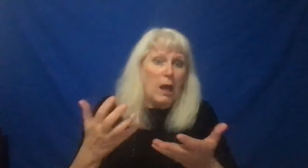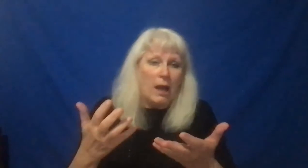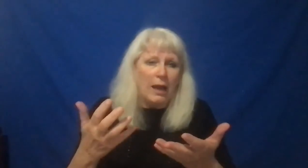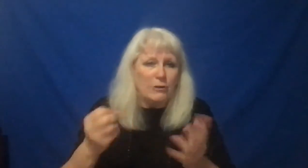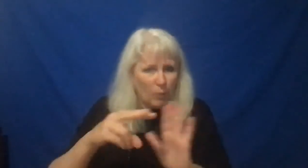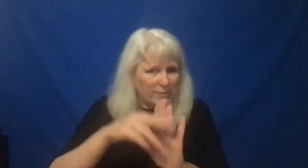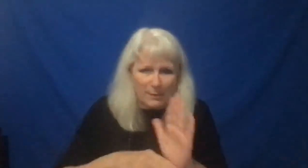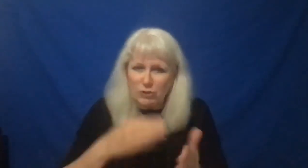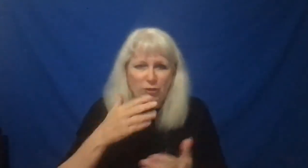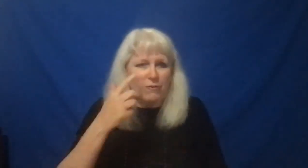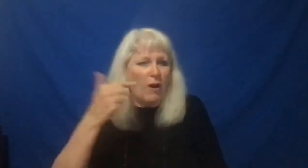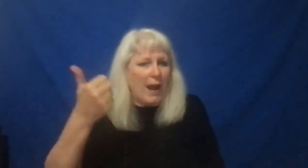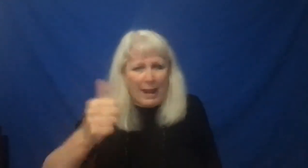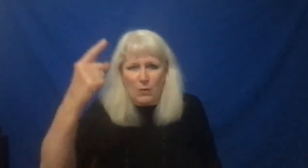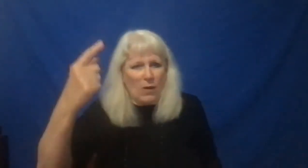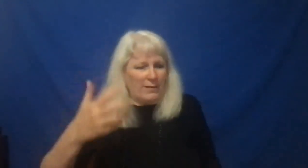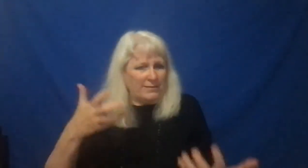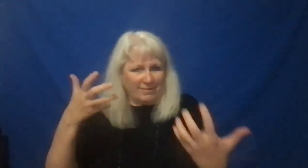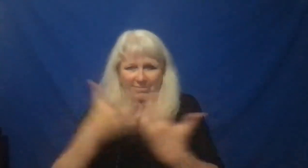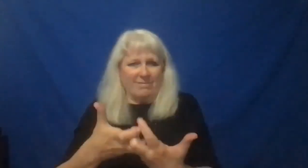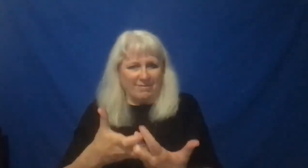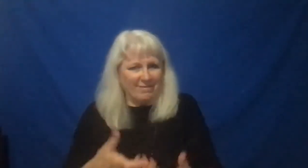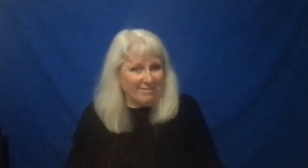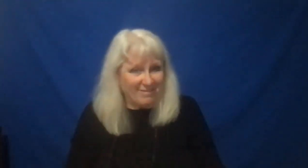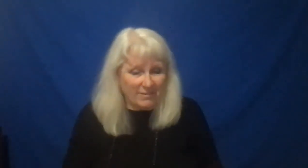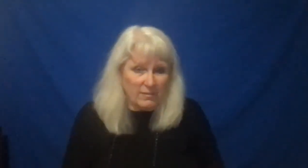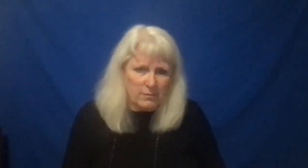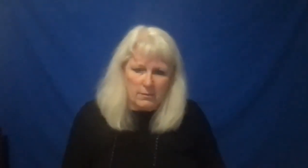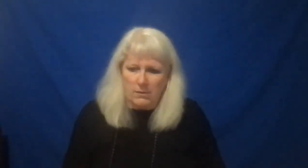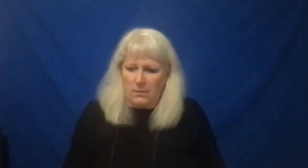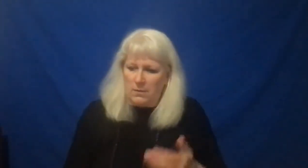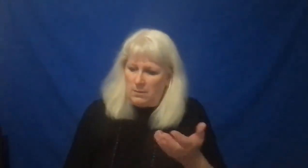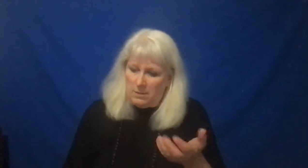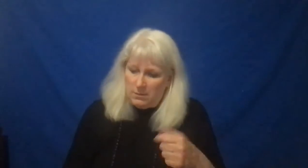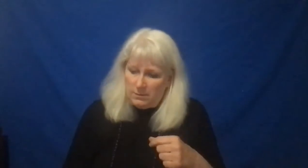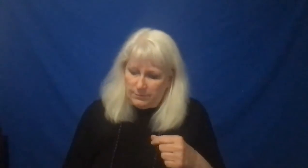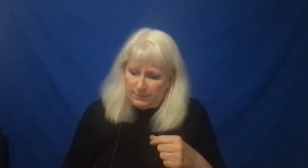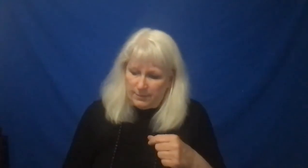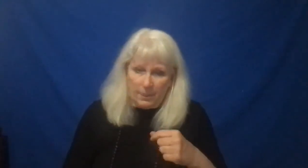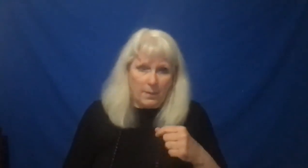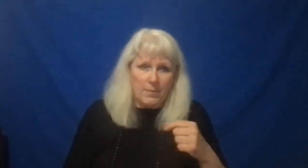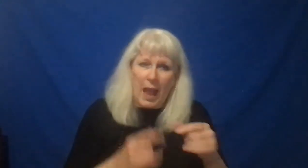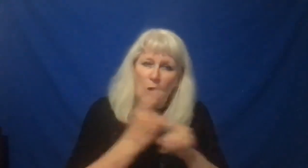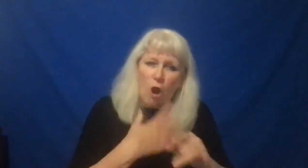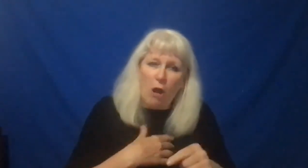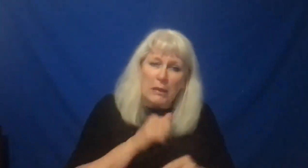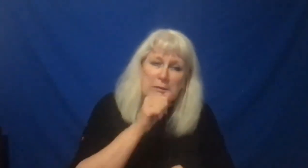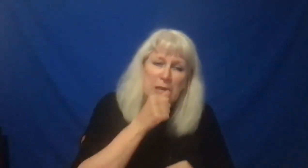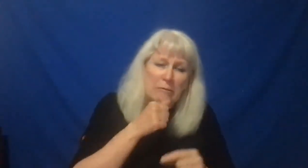us. And we think about the despair that the suffering alcoholic might have at